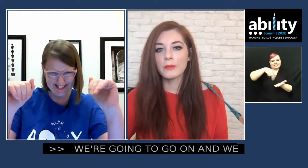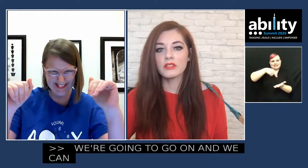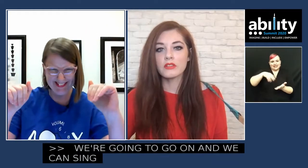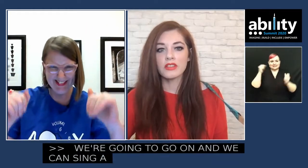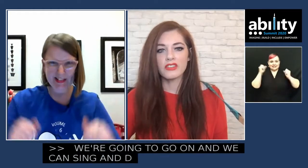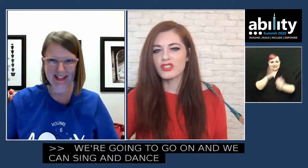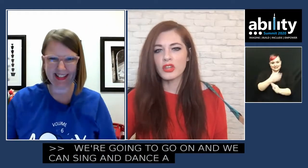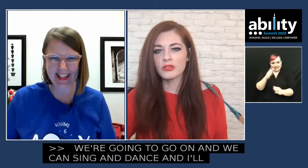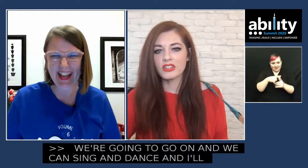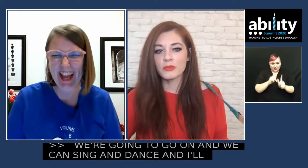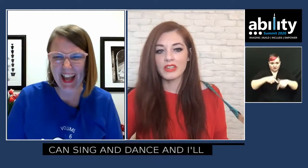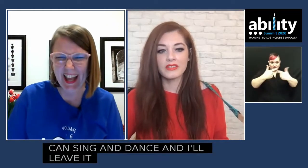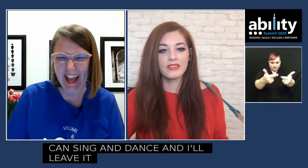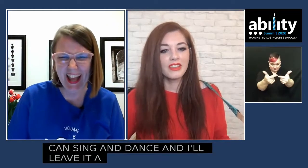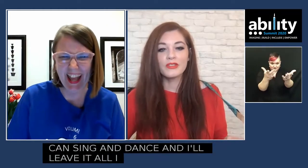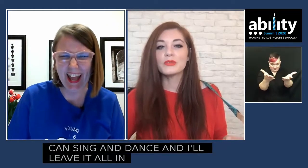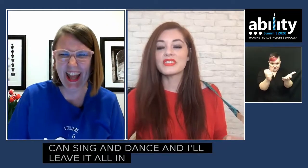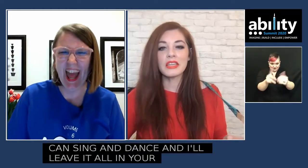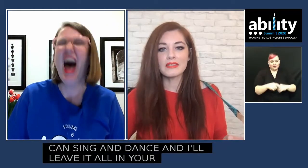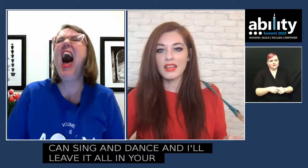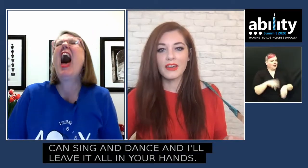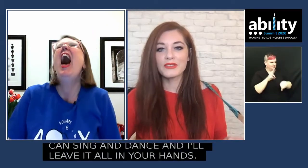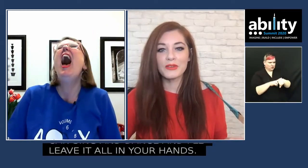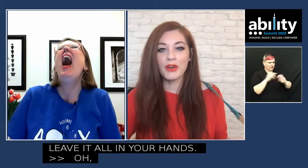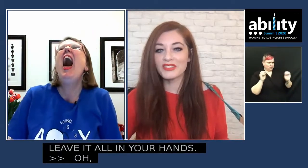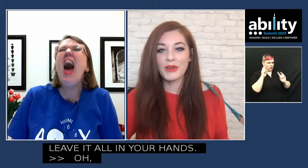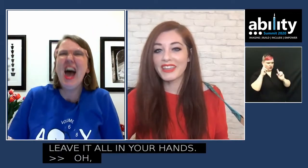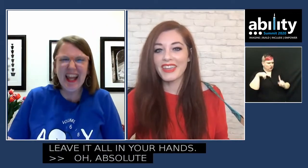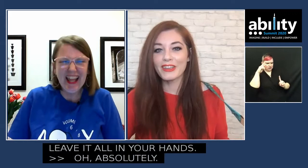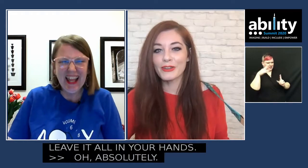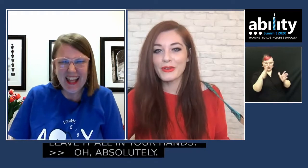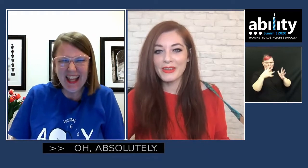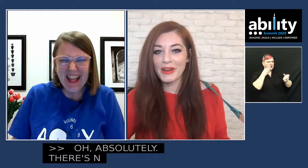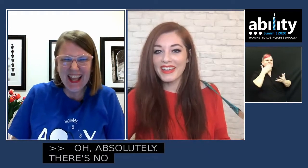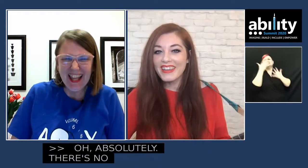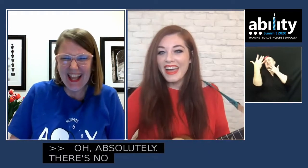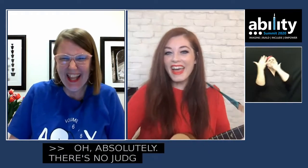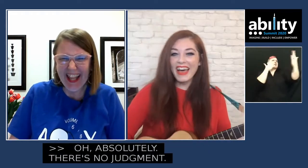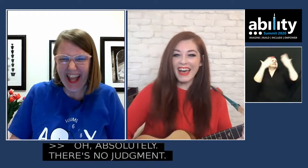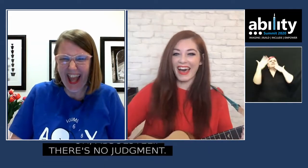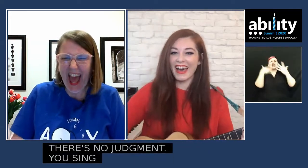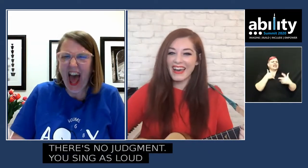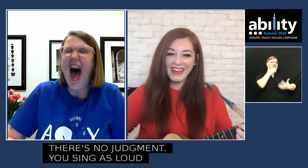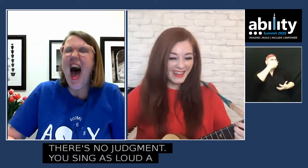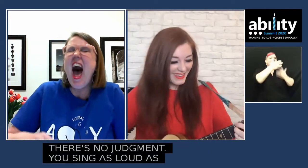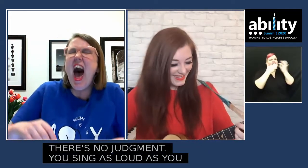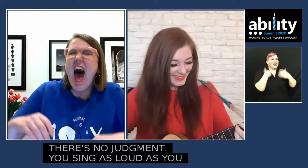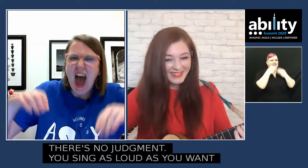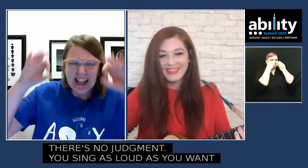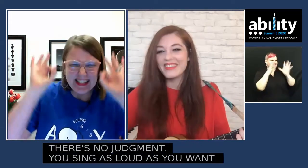Oh, absolutely. There's no judgment. You sing as loud as you want to. I can't hear you anyway.